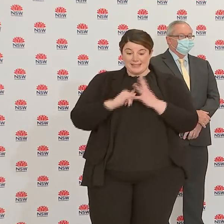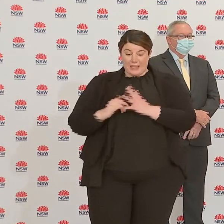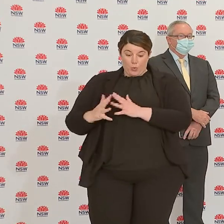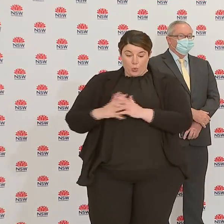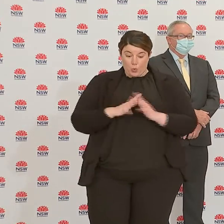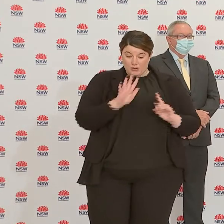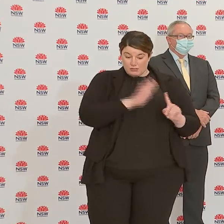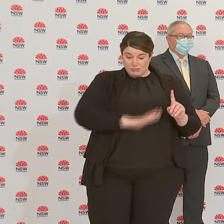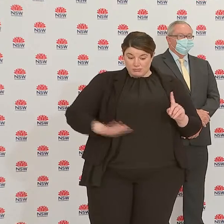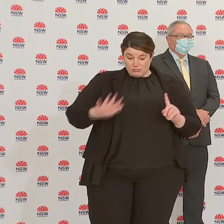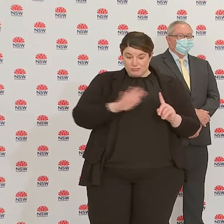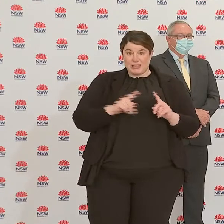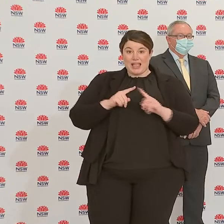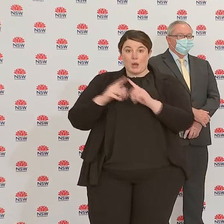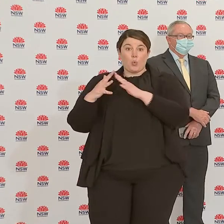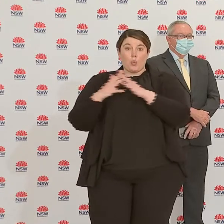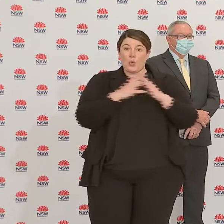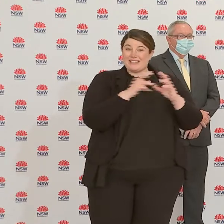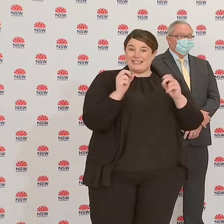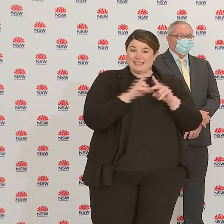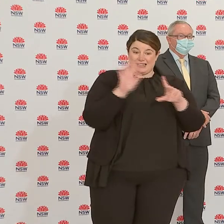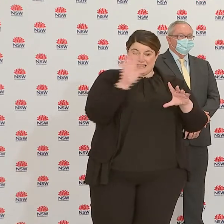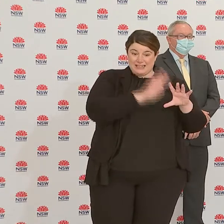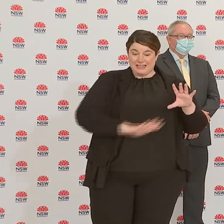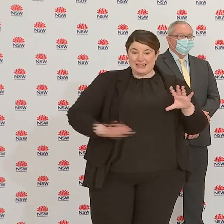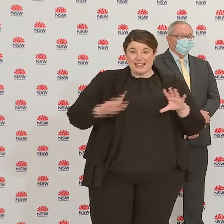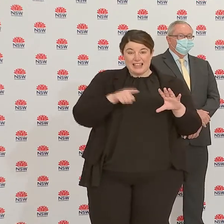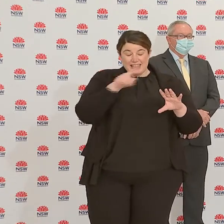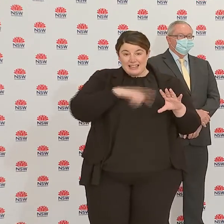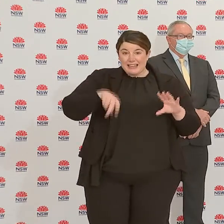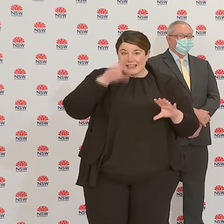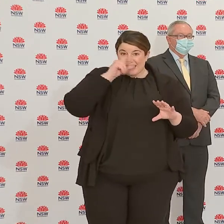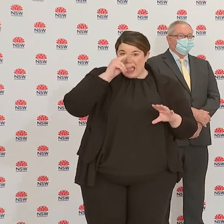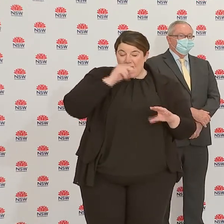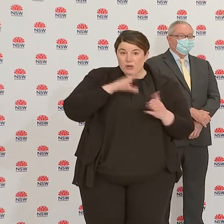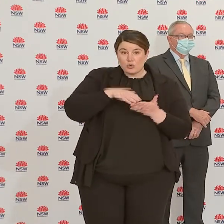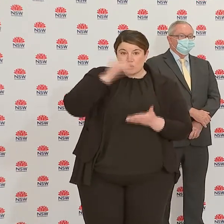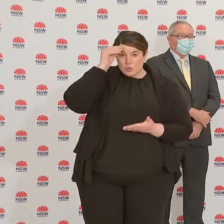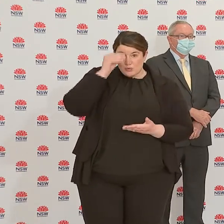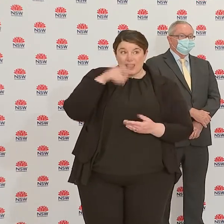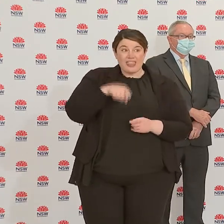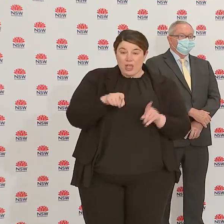Sydney, and those young HSC students, they also are the